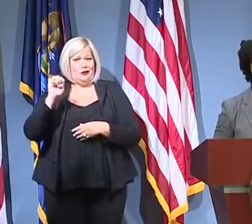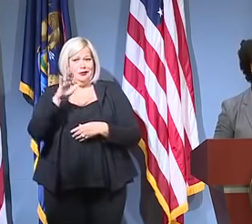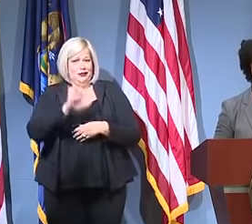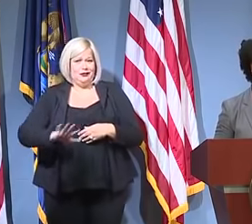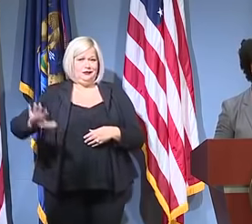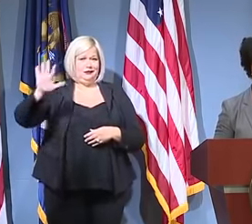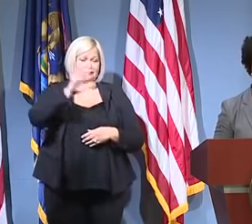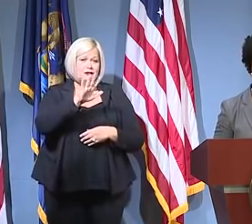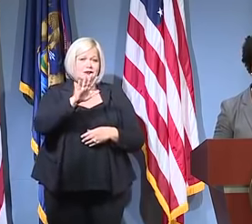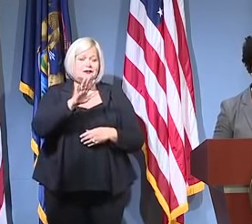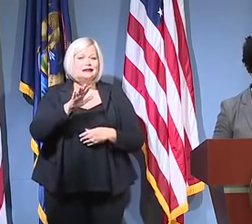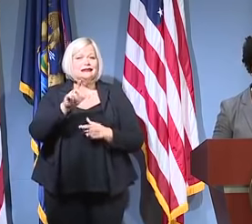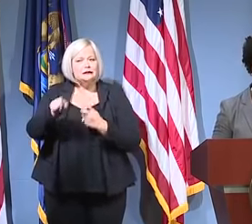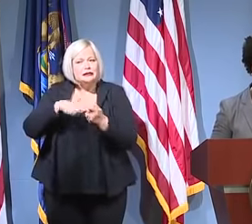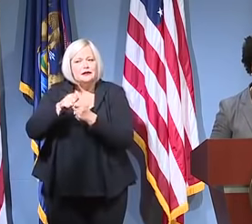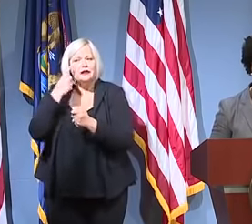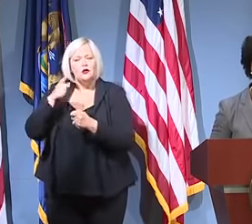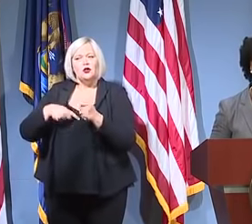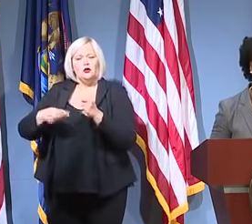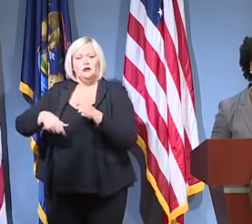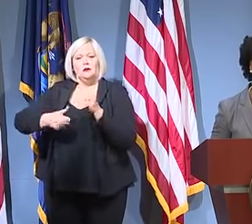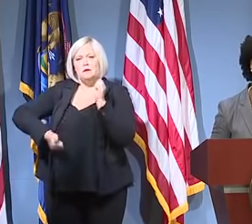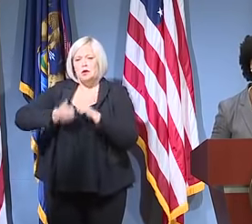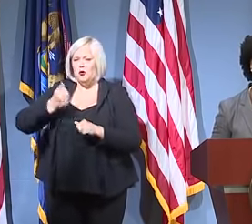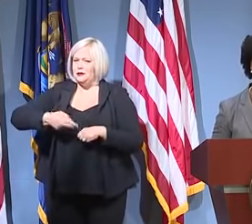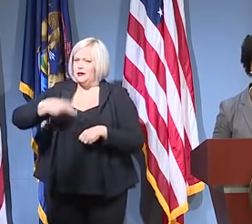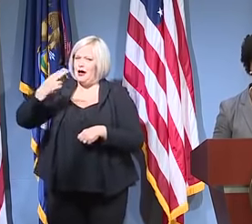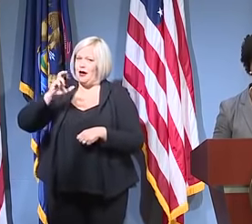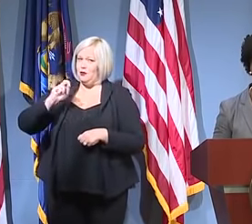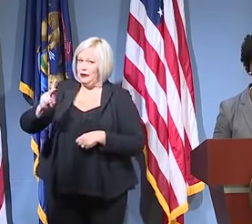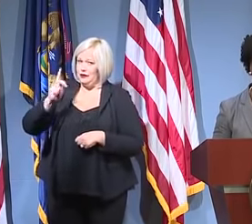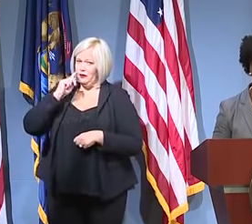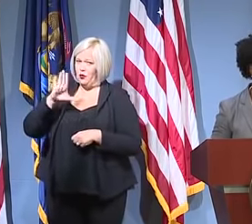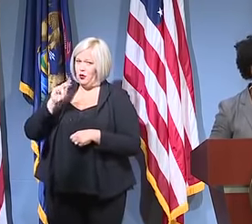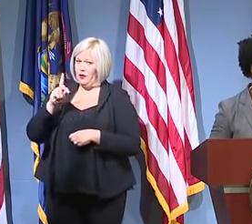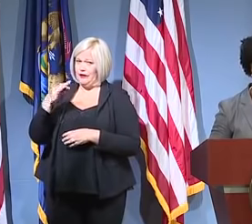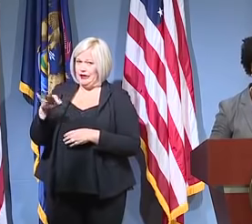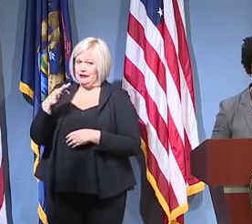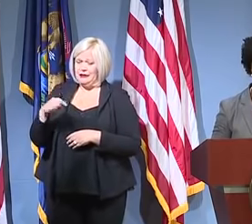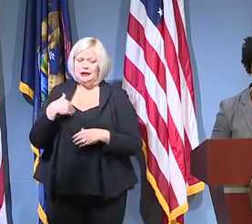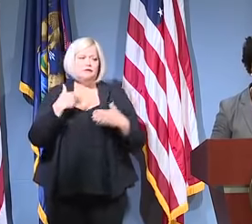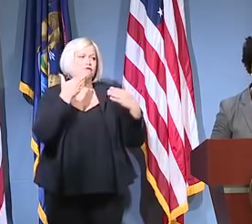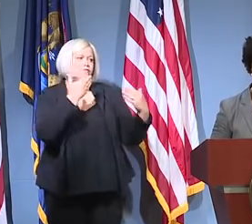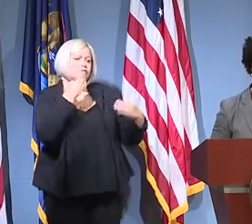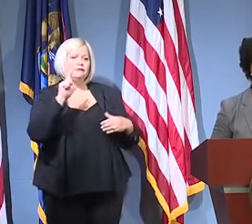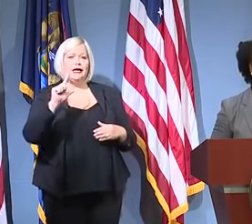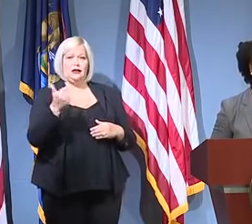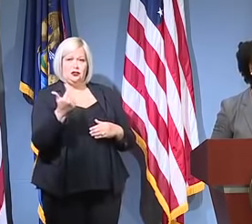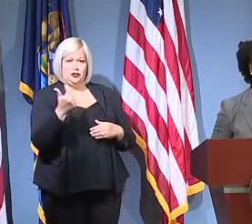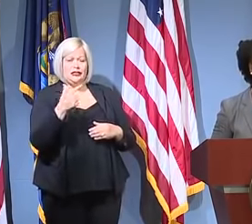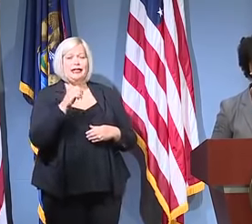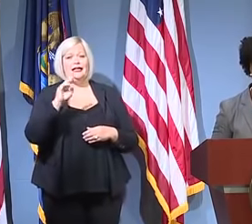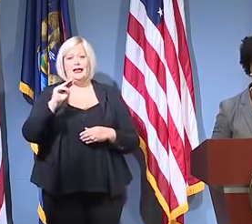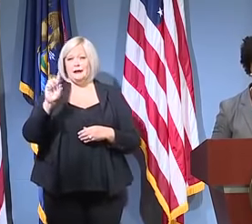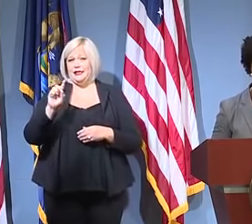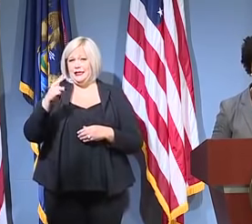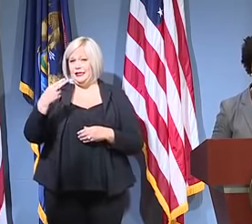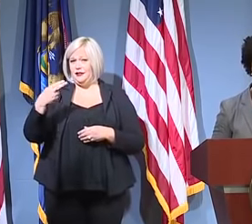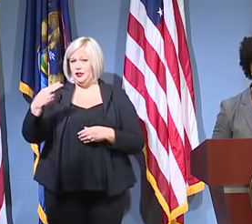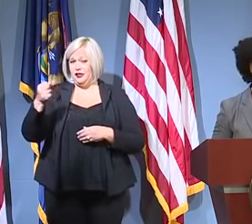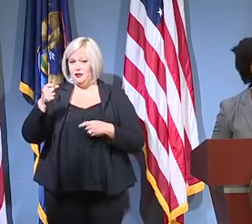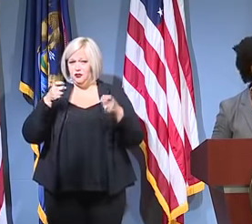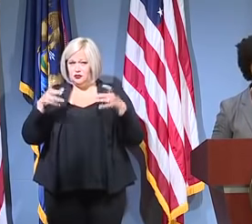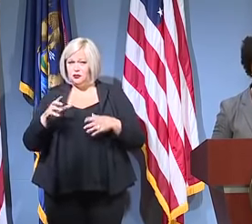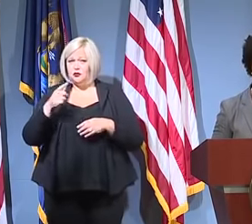most vulnerable to COVID-19. And I'm grateful for the leadership of Lieutenant Governor Gilchrist and MDHHS Director Robert